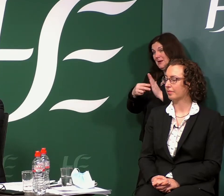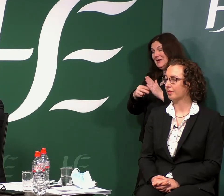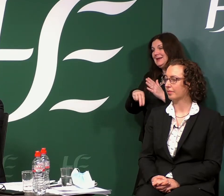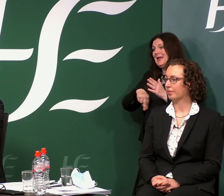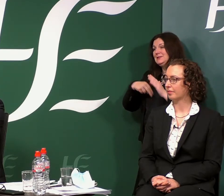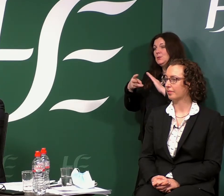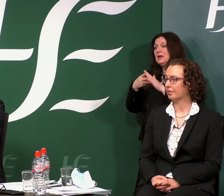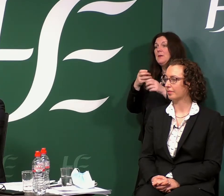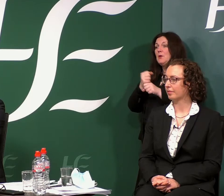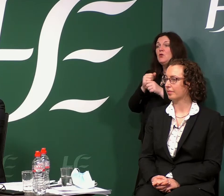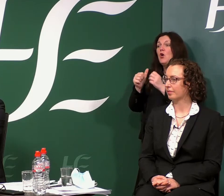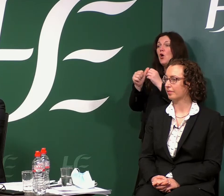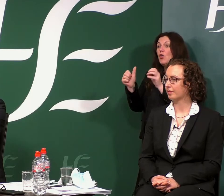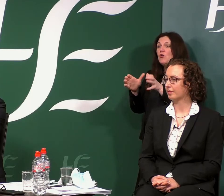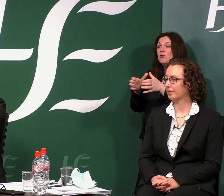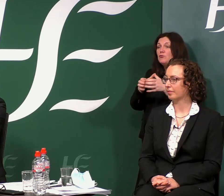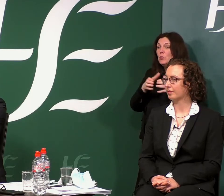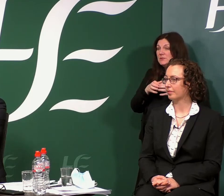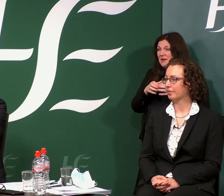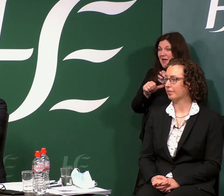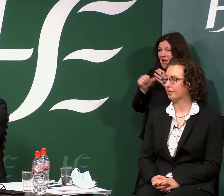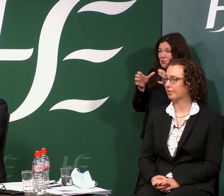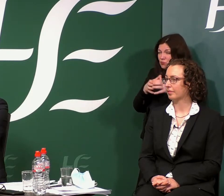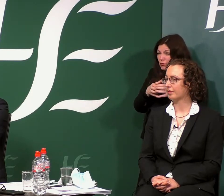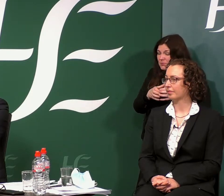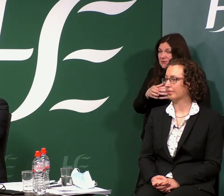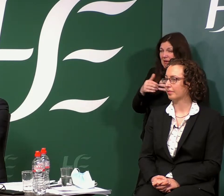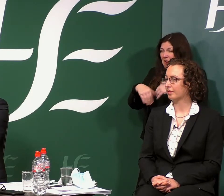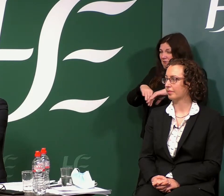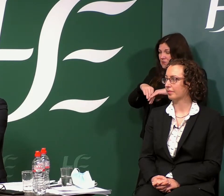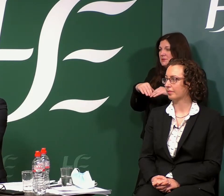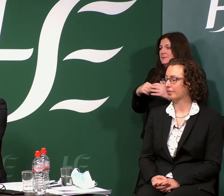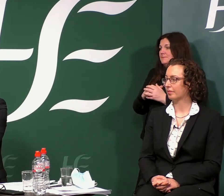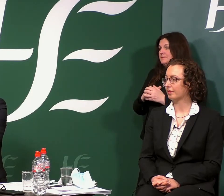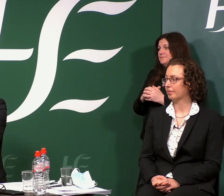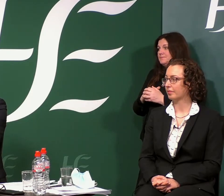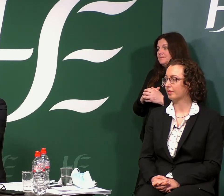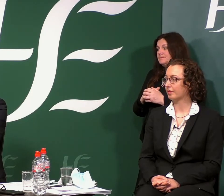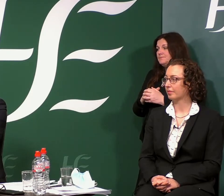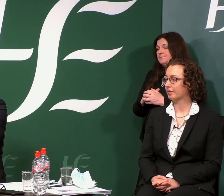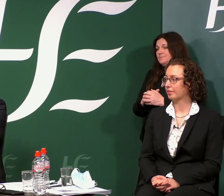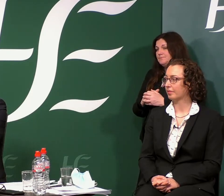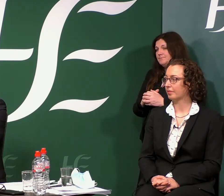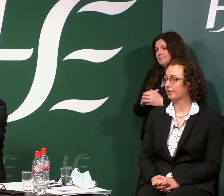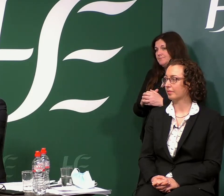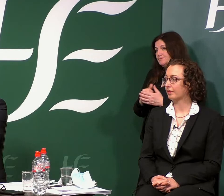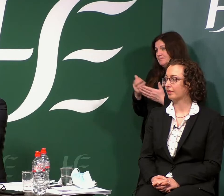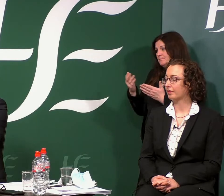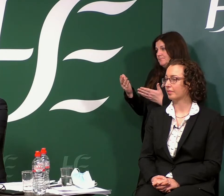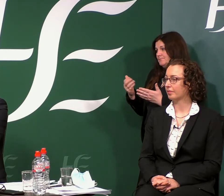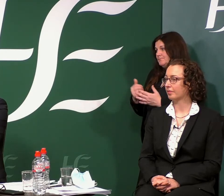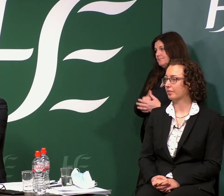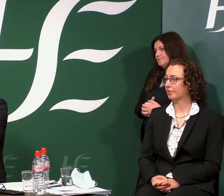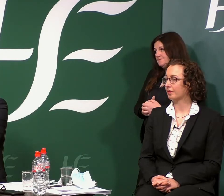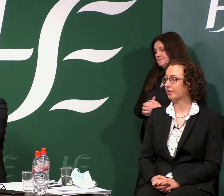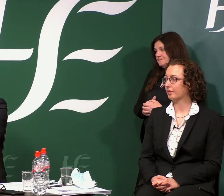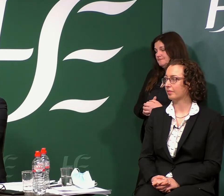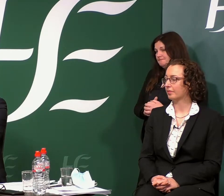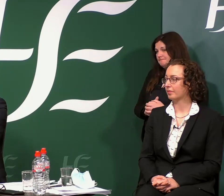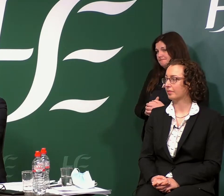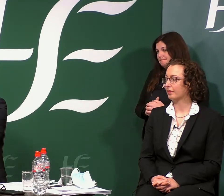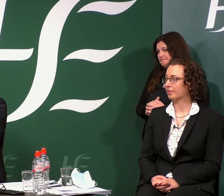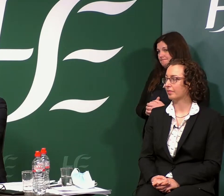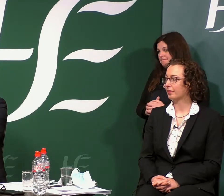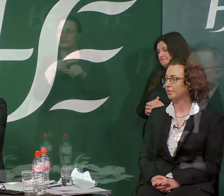to the other age groups, the younger age groups, in relation to getting them vaccinated also. Of the pharmacies is to come on board, and it's a